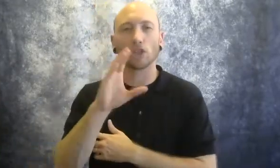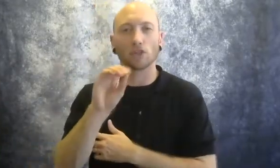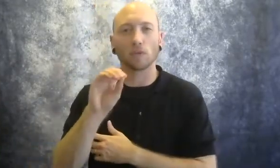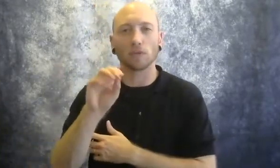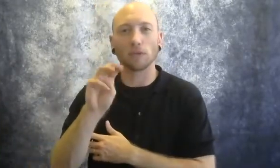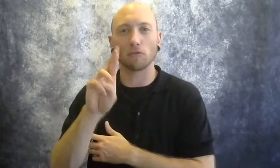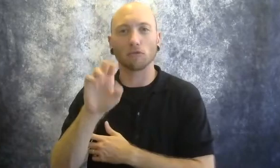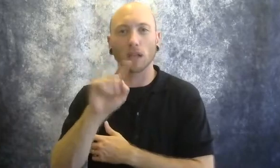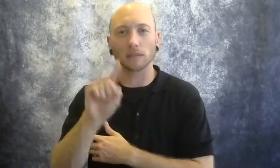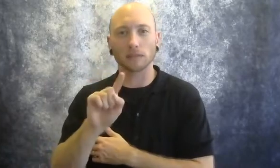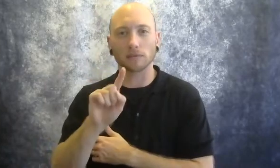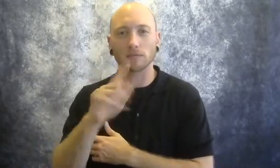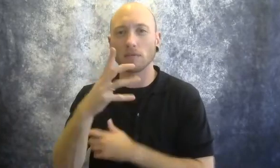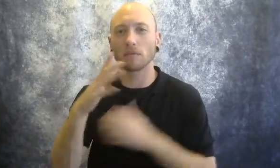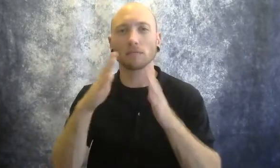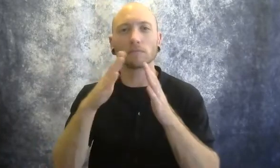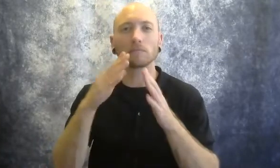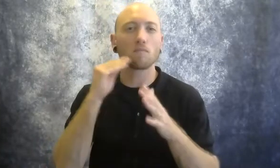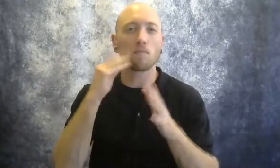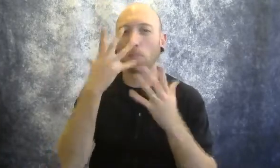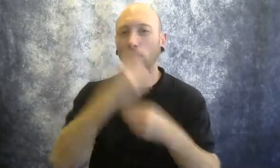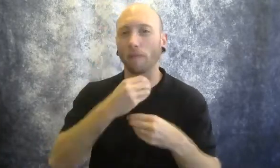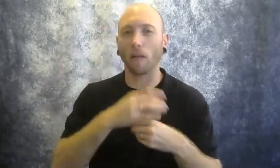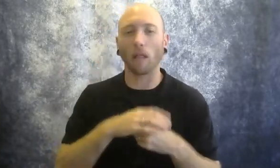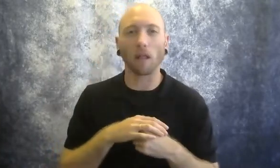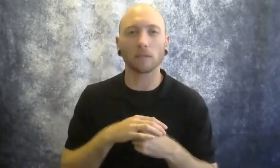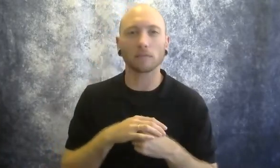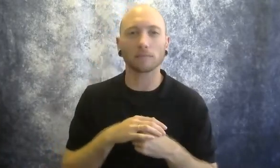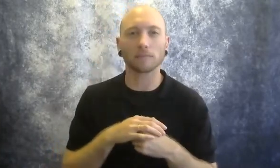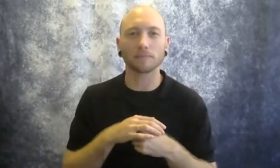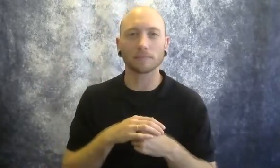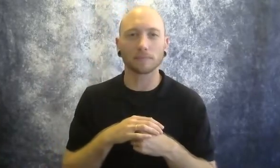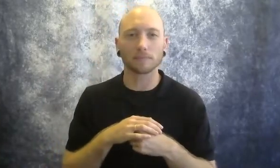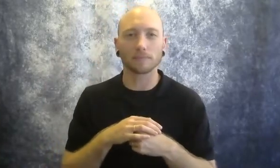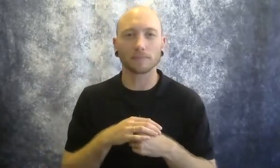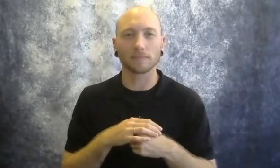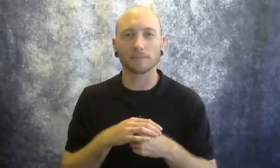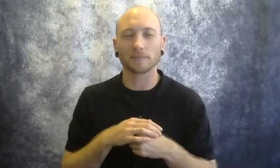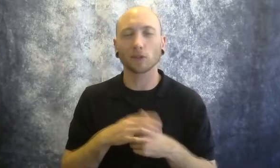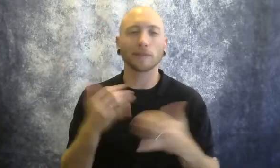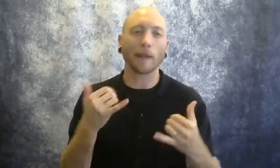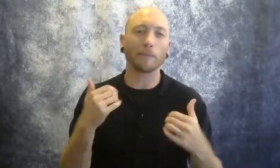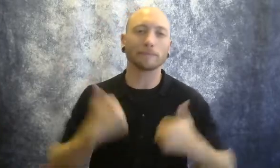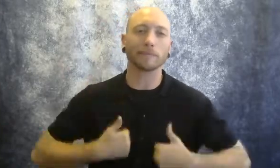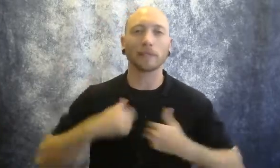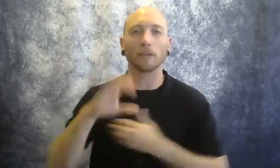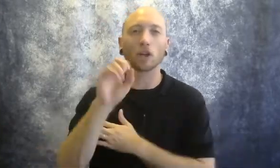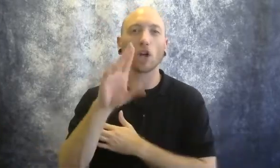Rancho Mirage. We had a beautiful home over there. Since we moved down to this little condominium, it's